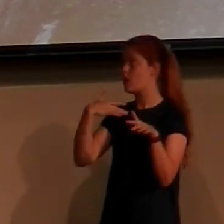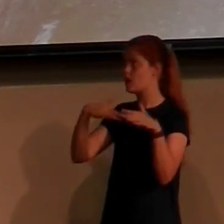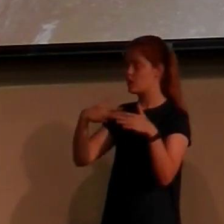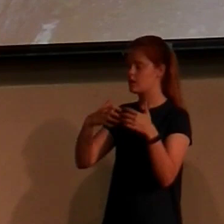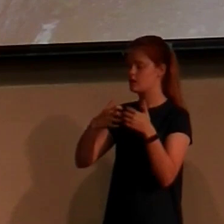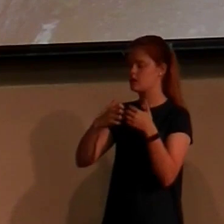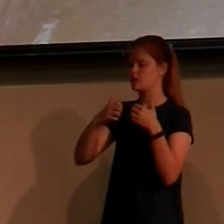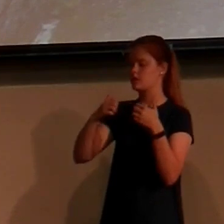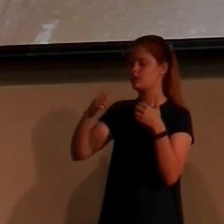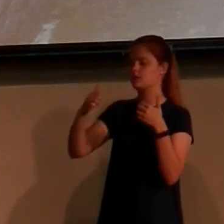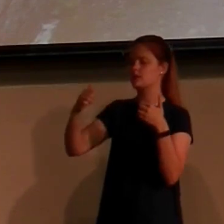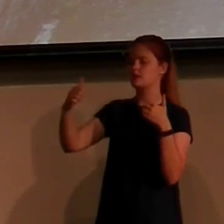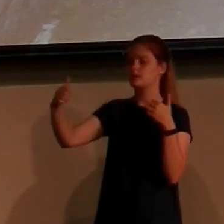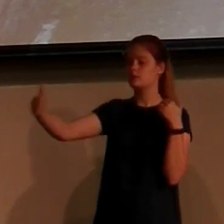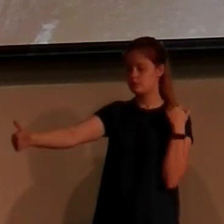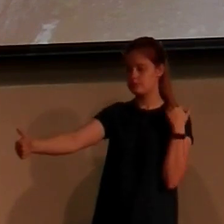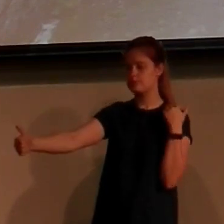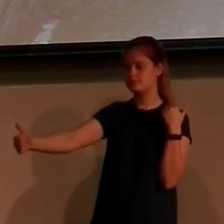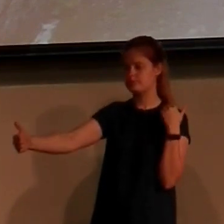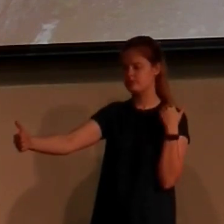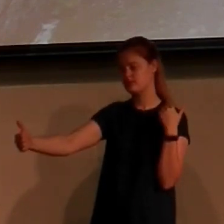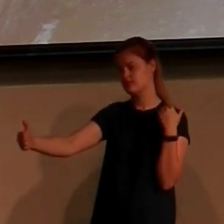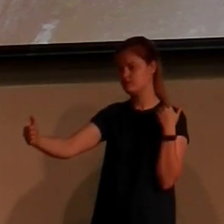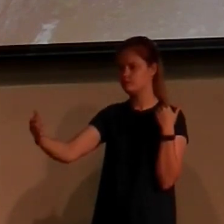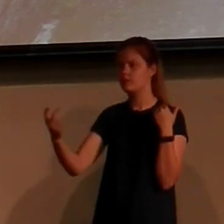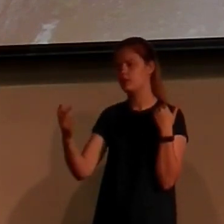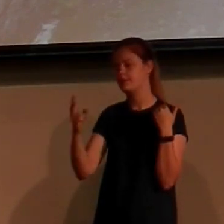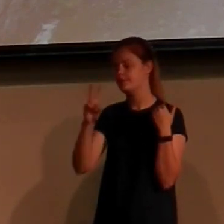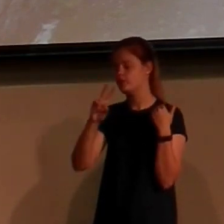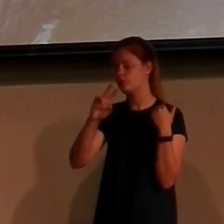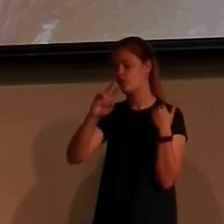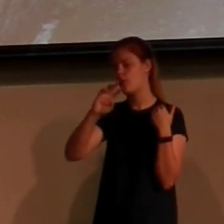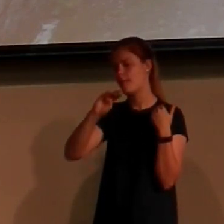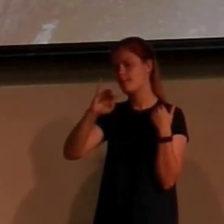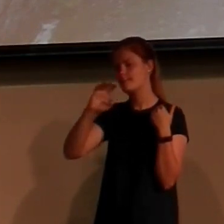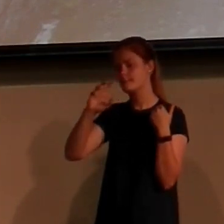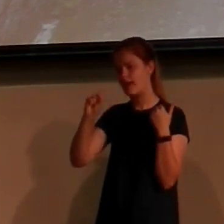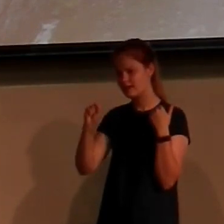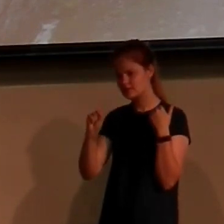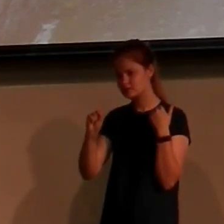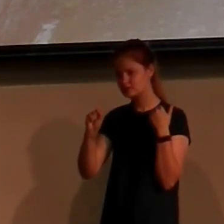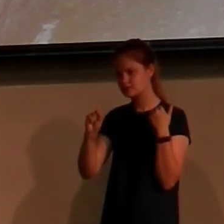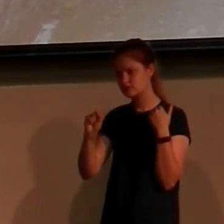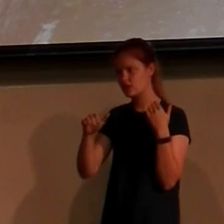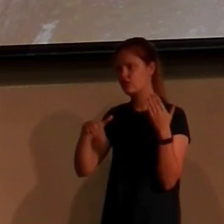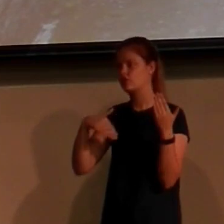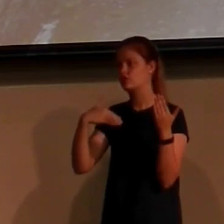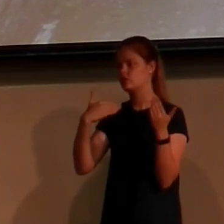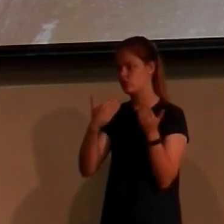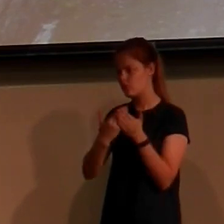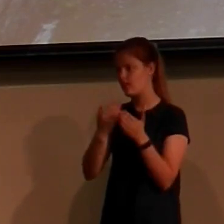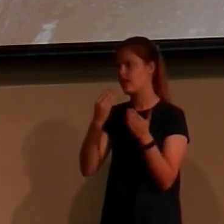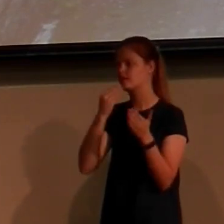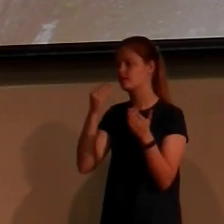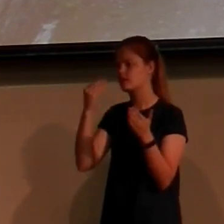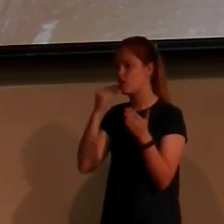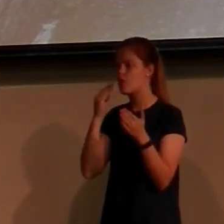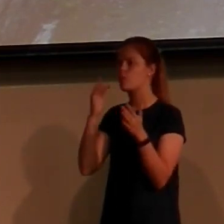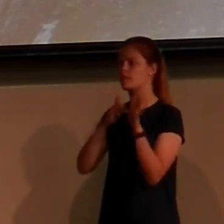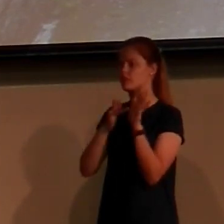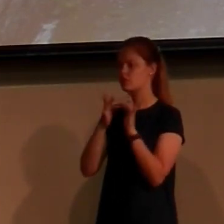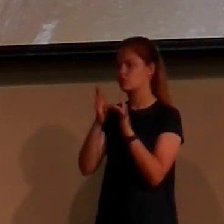distance, about 2 miles in order to get to to the homes of the